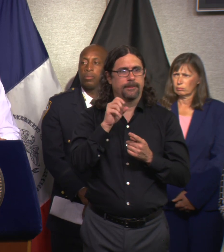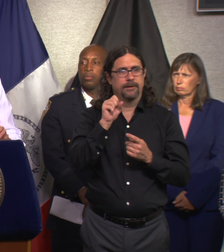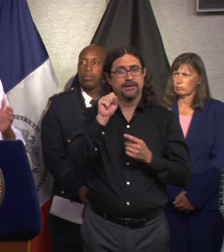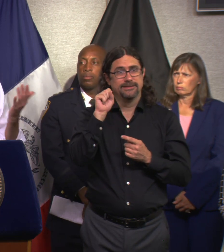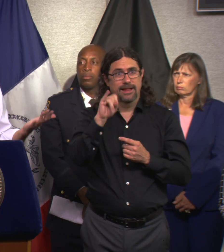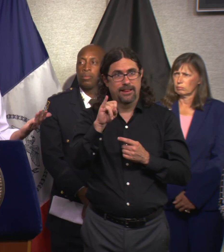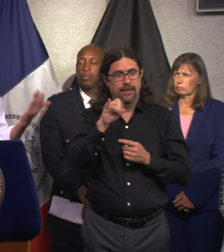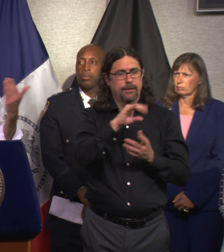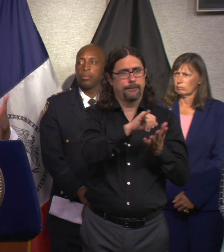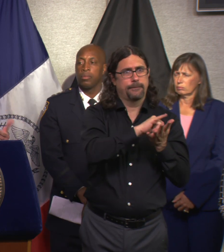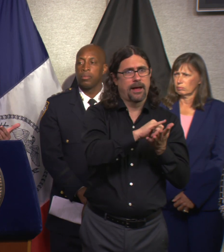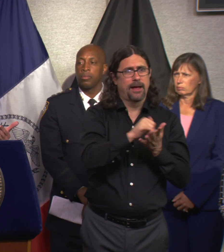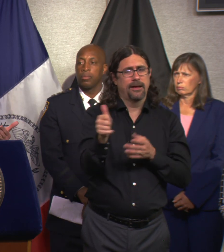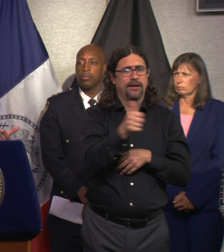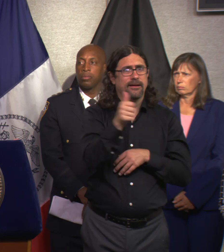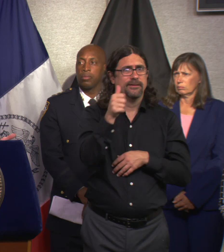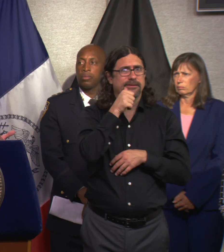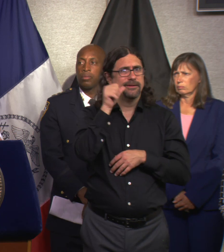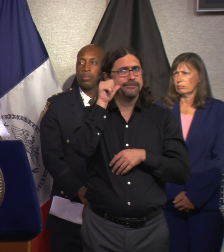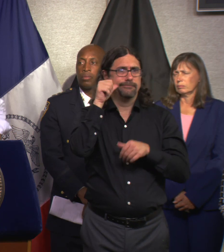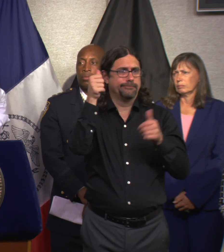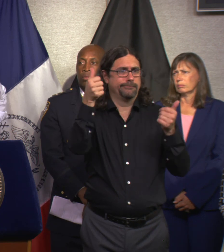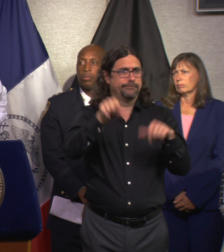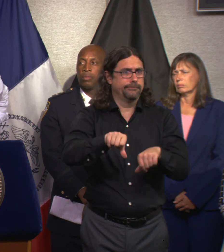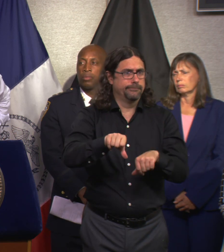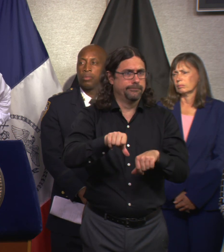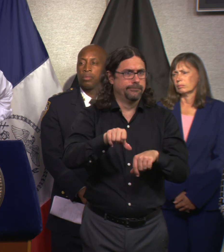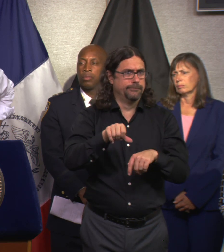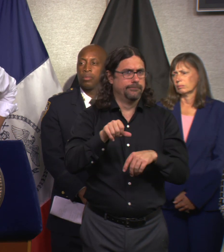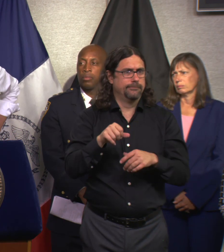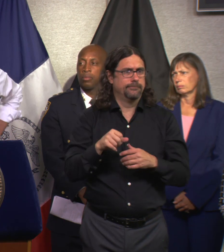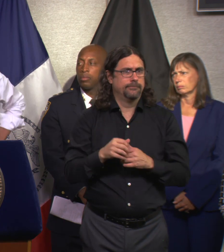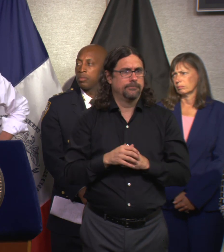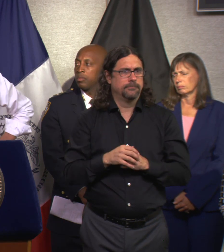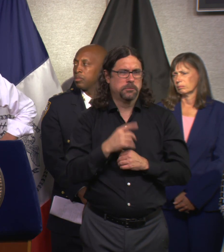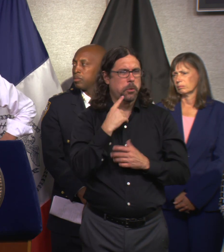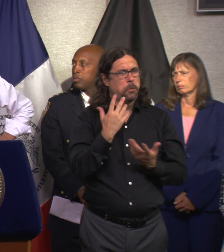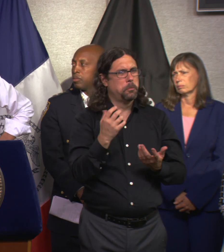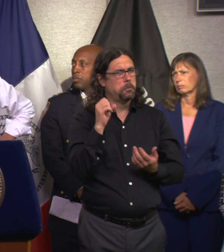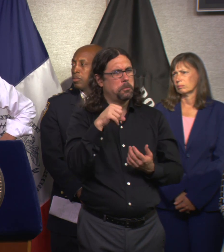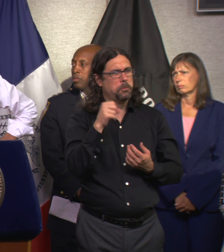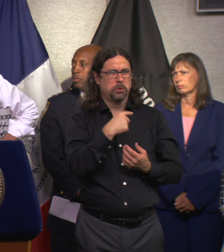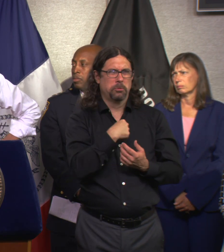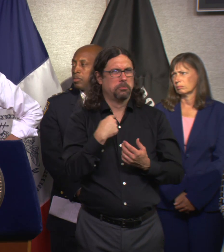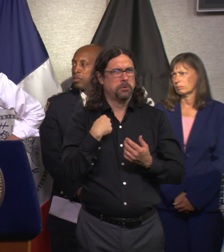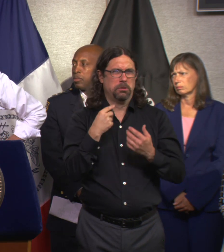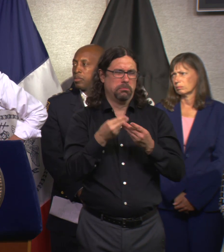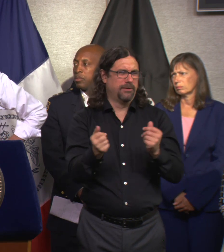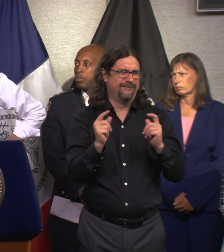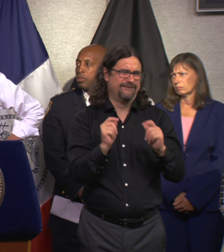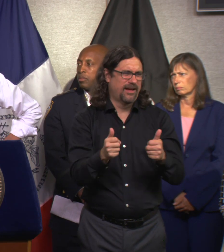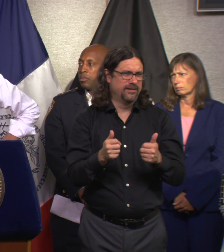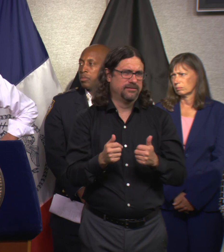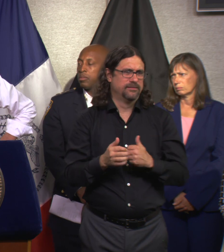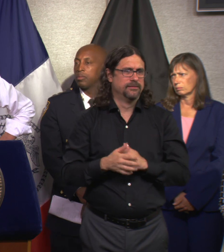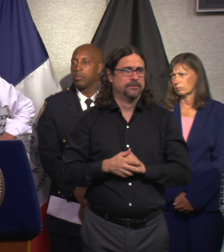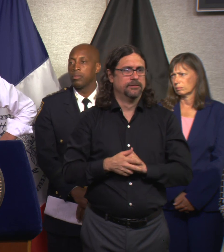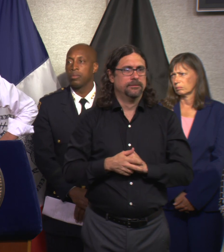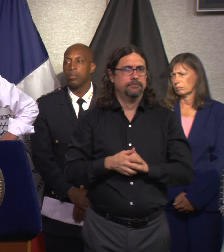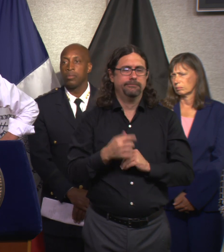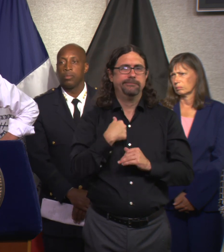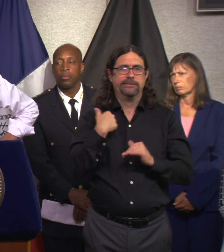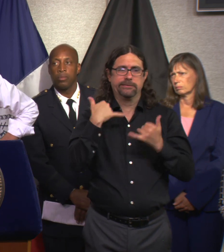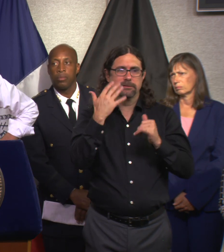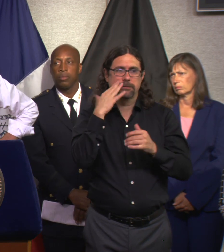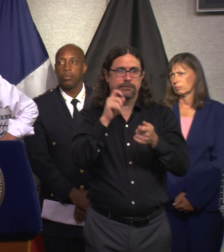Staten Island, the last outage got resolved pretty quickly. I don't know if Deanne has an update on underlying cause and what it might tell us. There's an